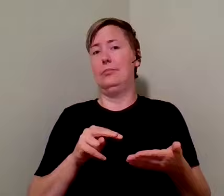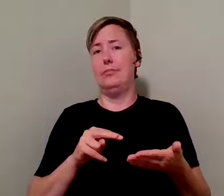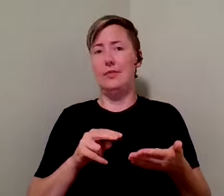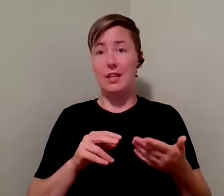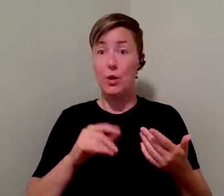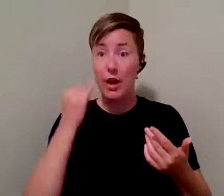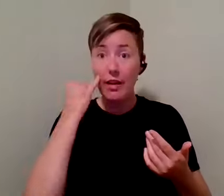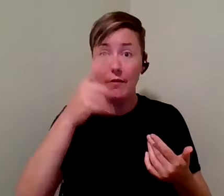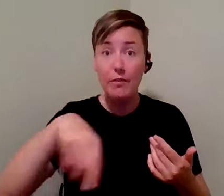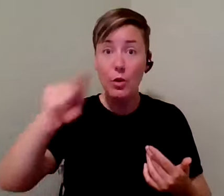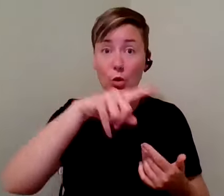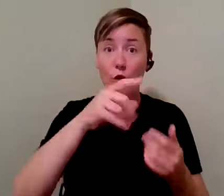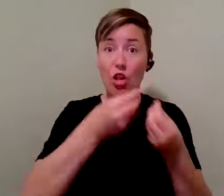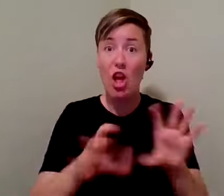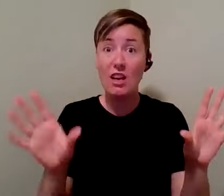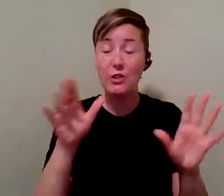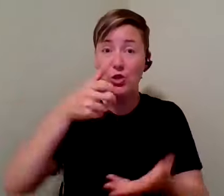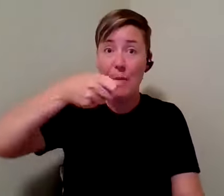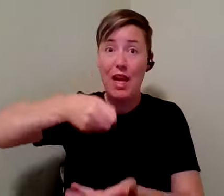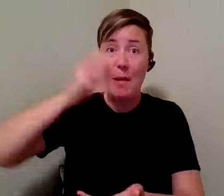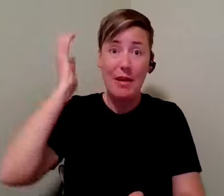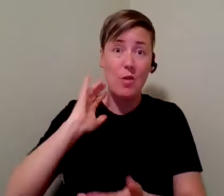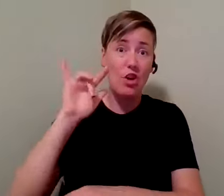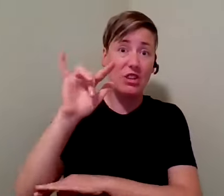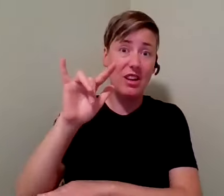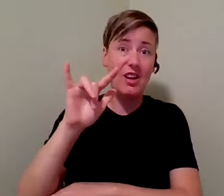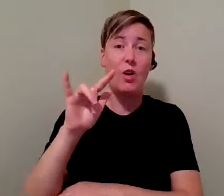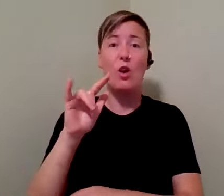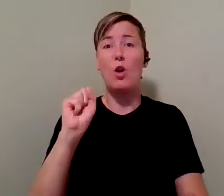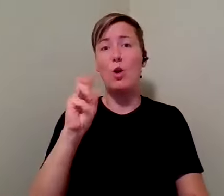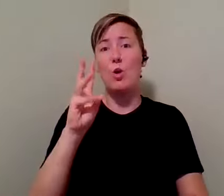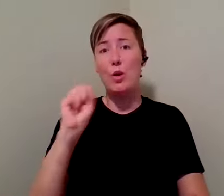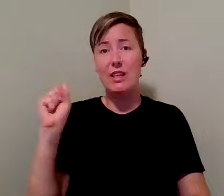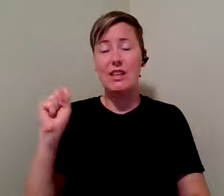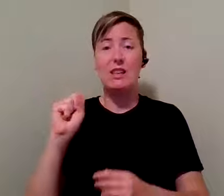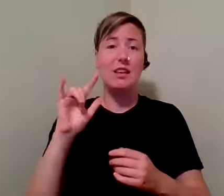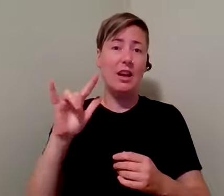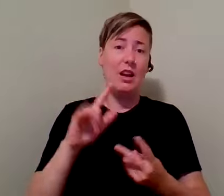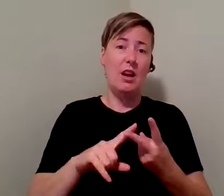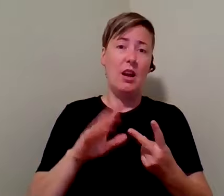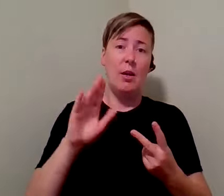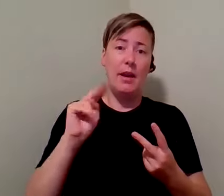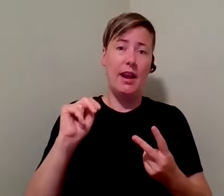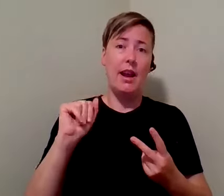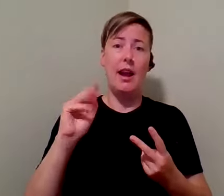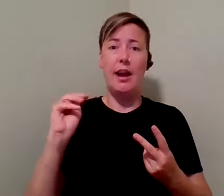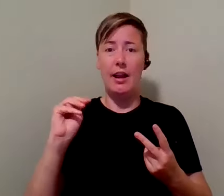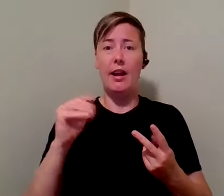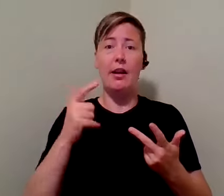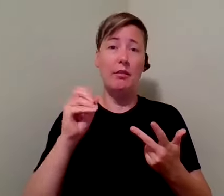ever lost a bag on Swiss Air, TWA, Pan Am, Kuwait Airways, Gulf Air,